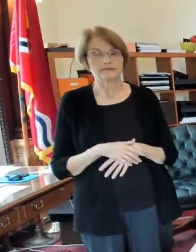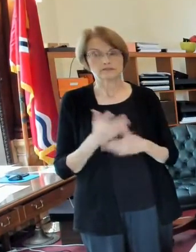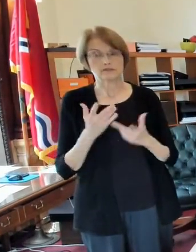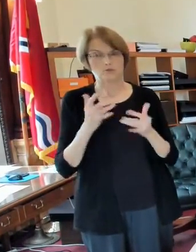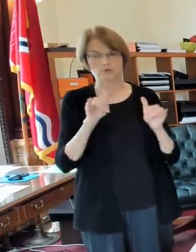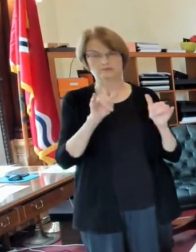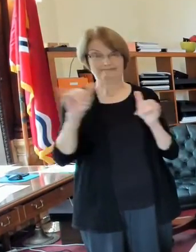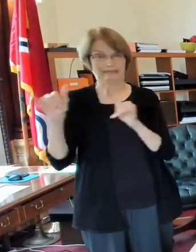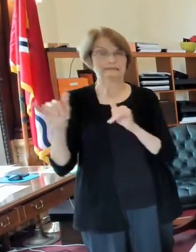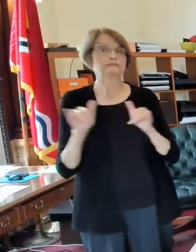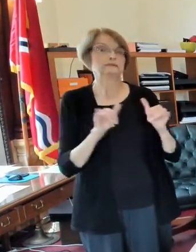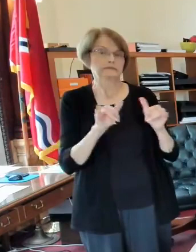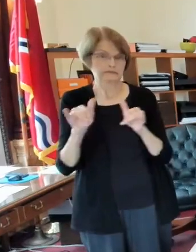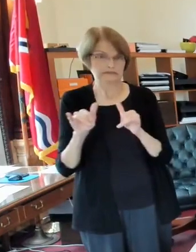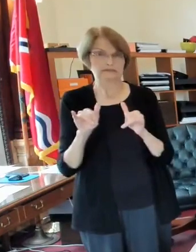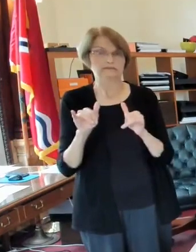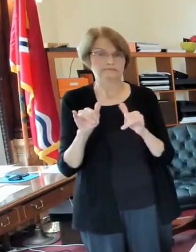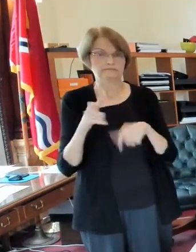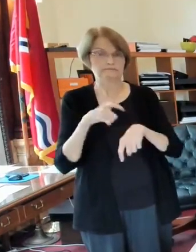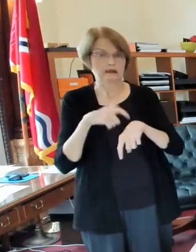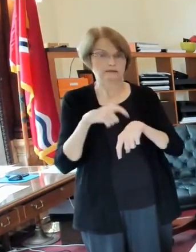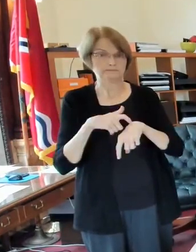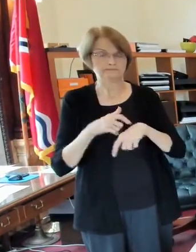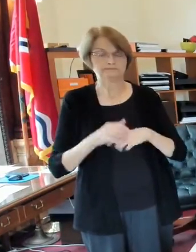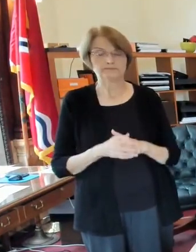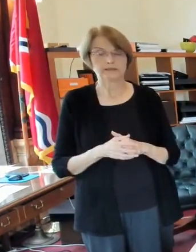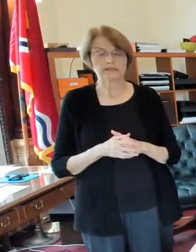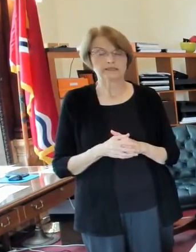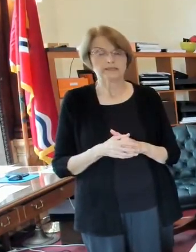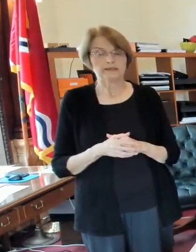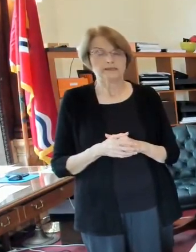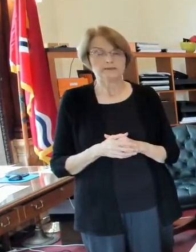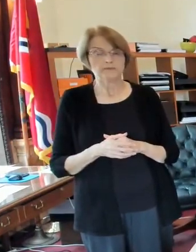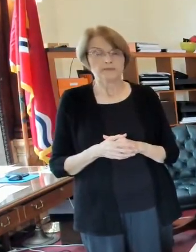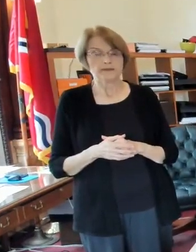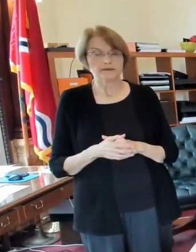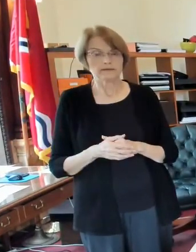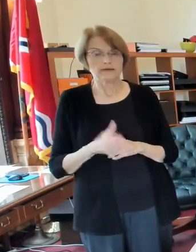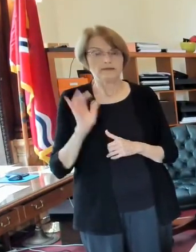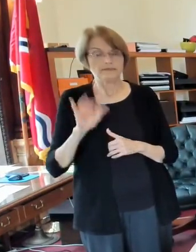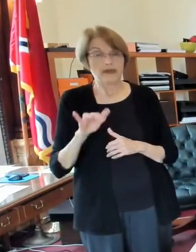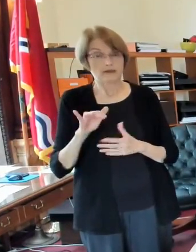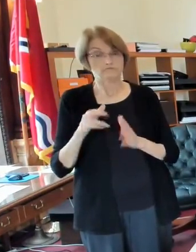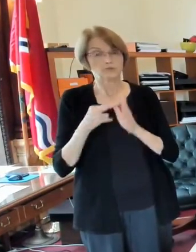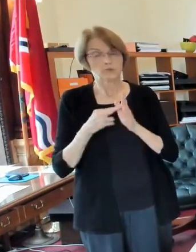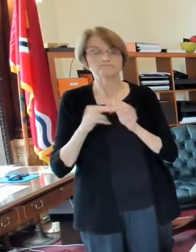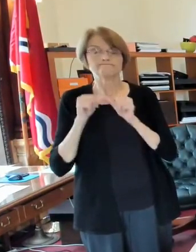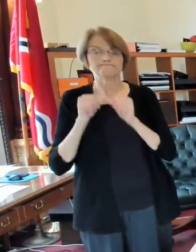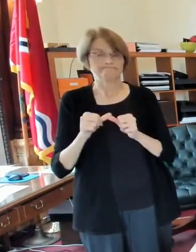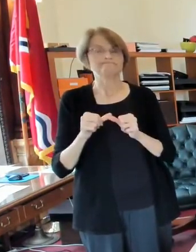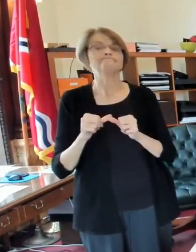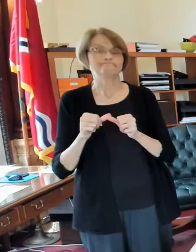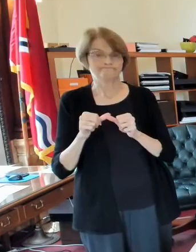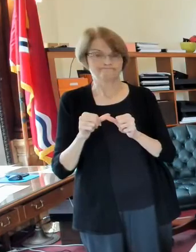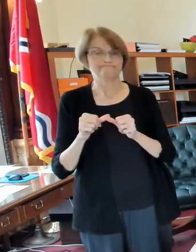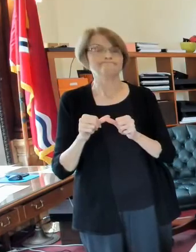pretty consistent on that, and that's going to stay in place for the time being.